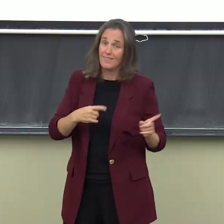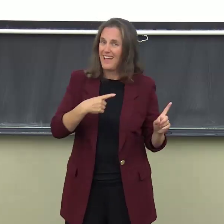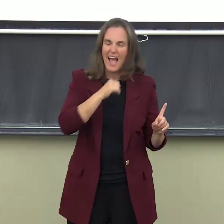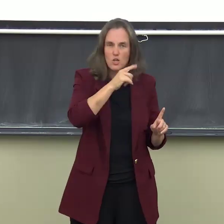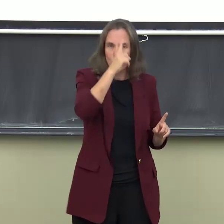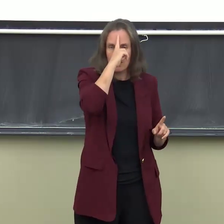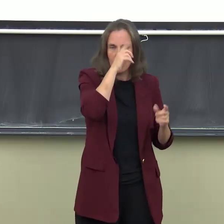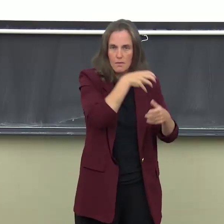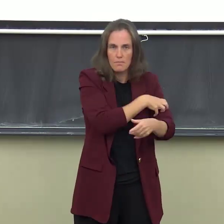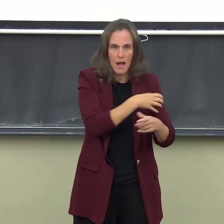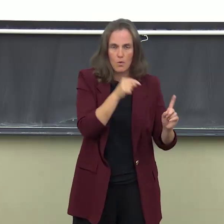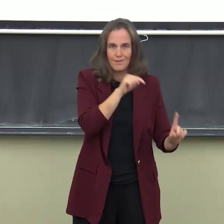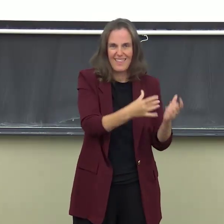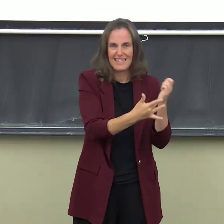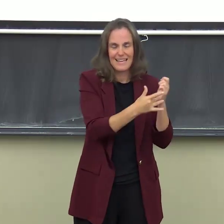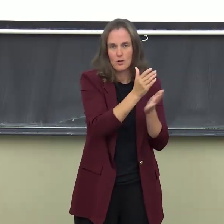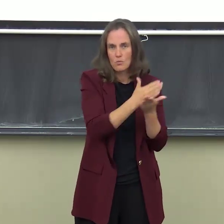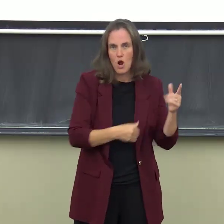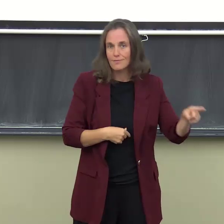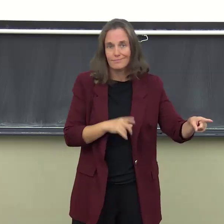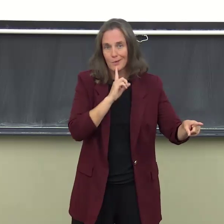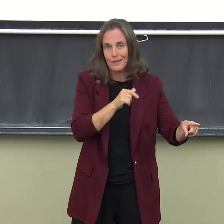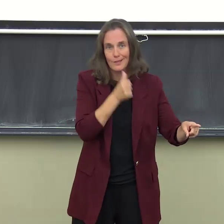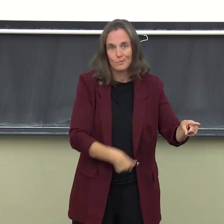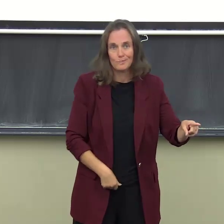this equation in a lot of places. I really don't.